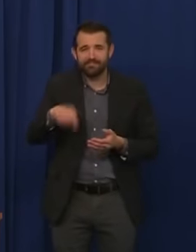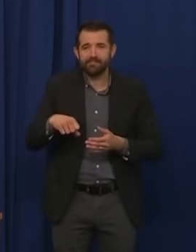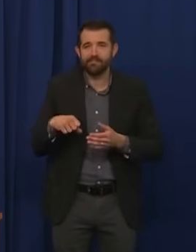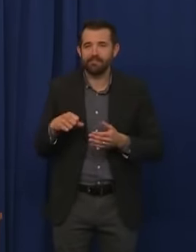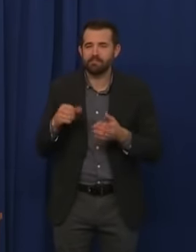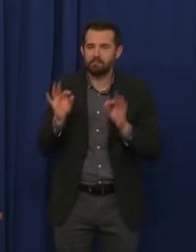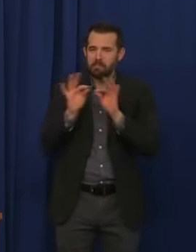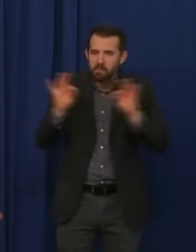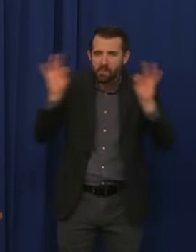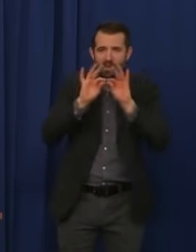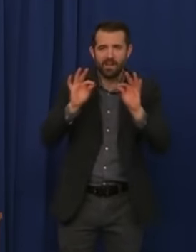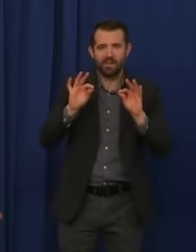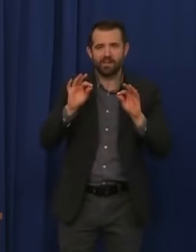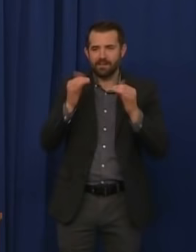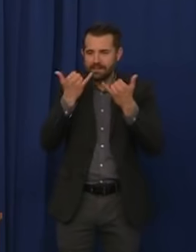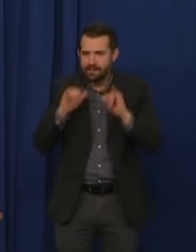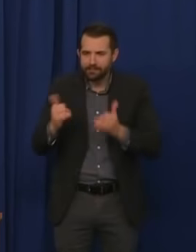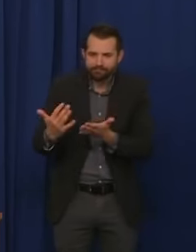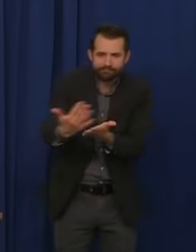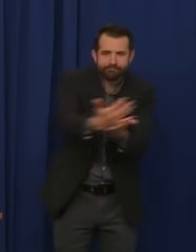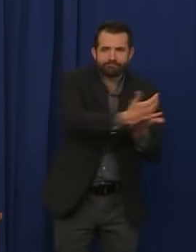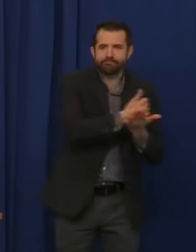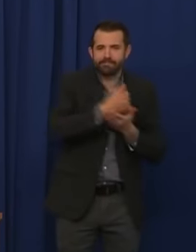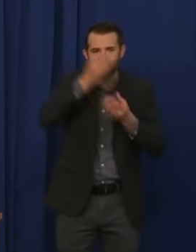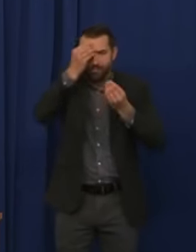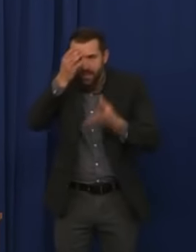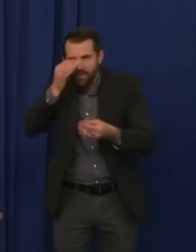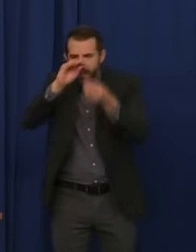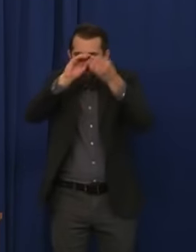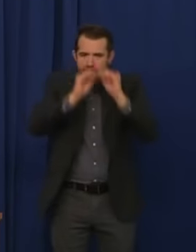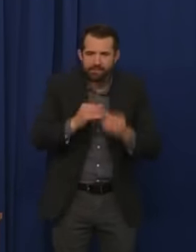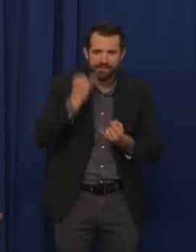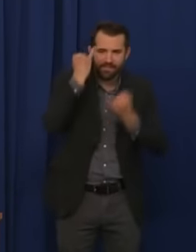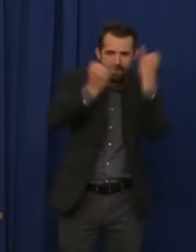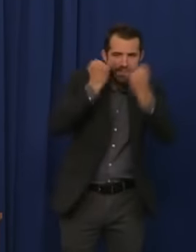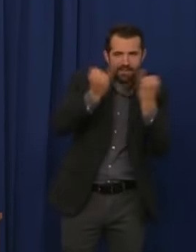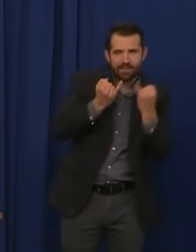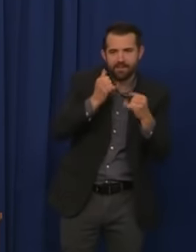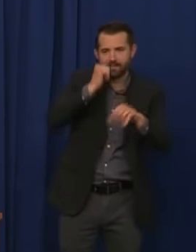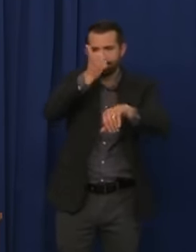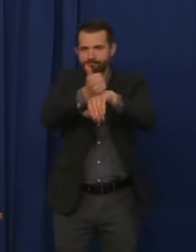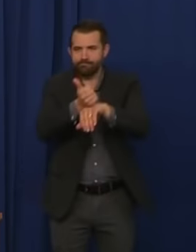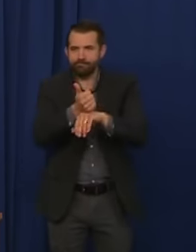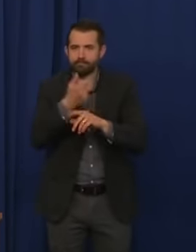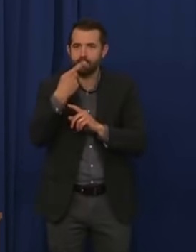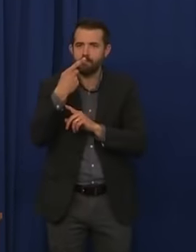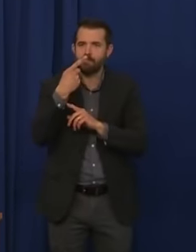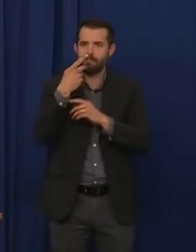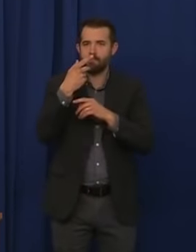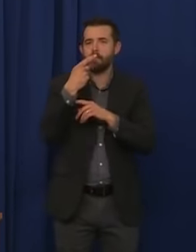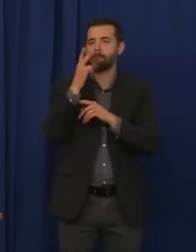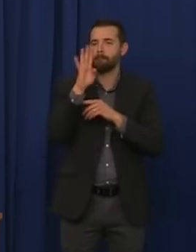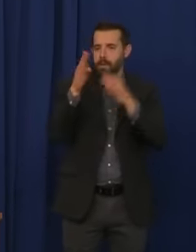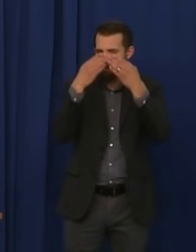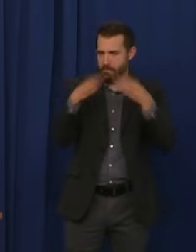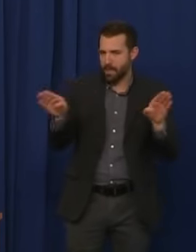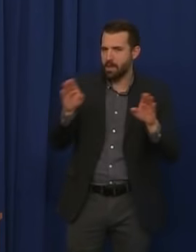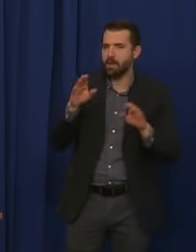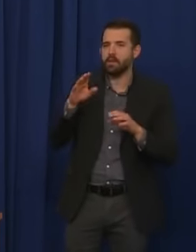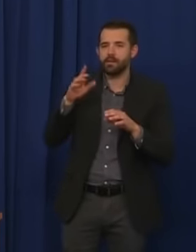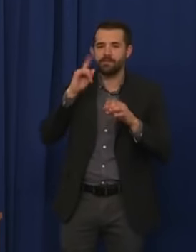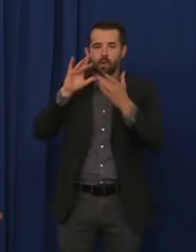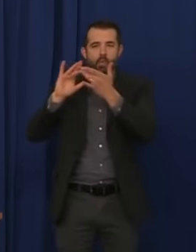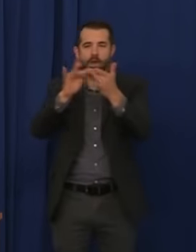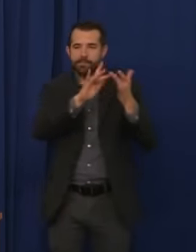information and ideas in a robust way, we're opening a public portal on our website for